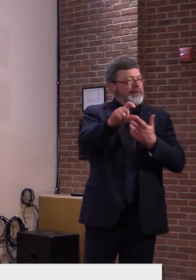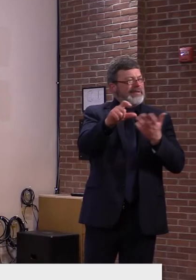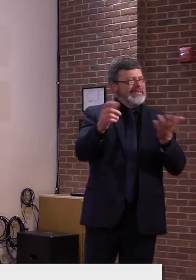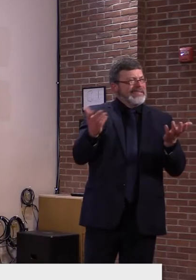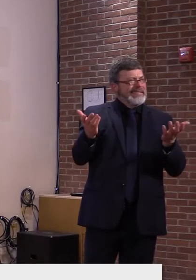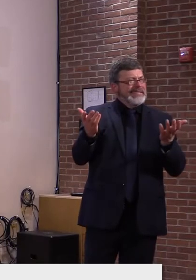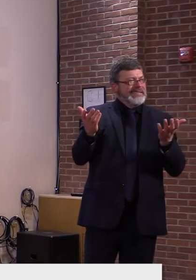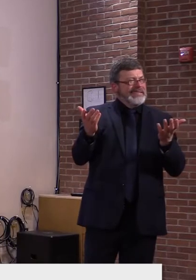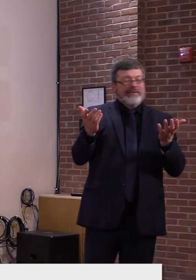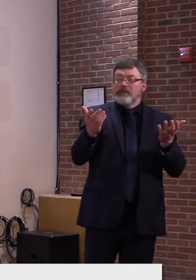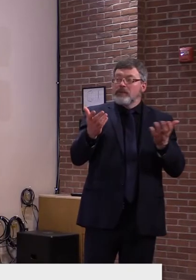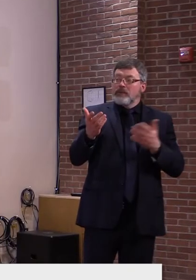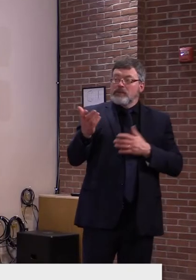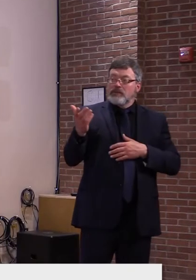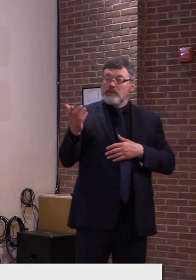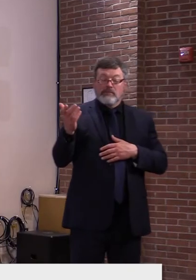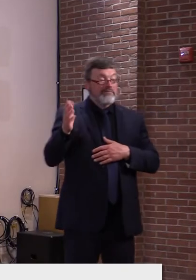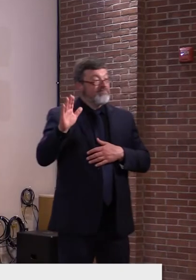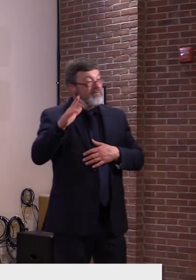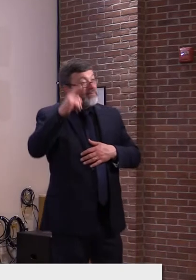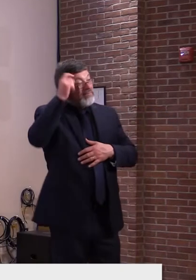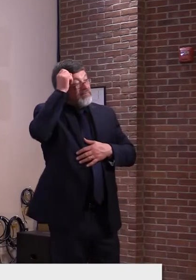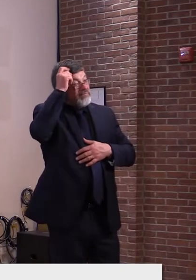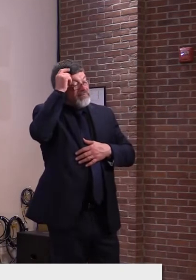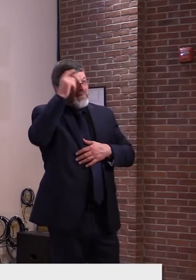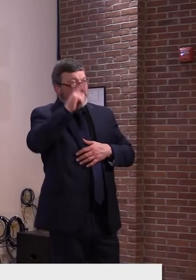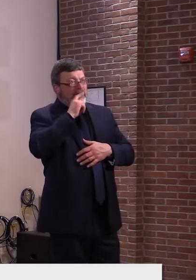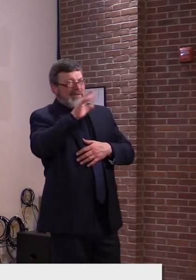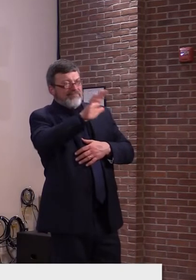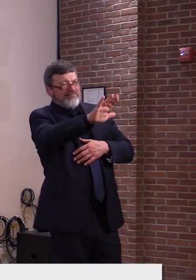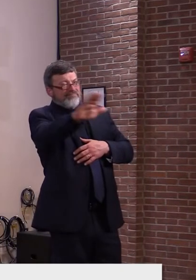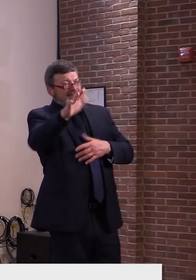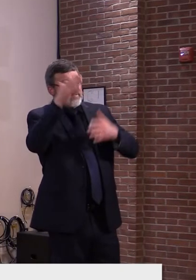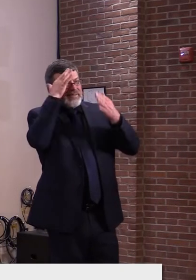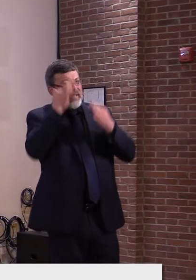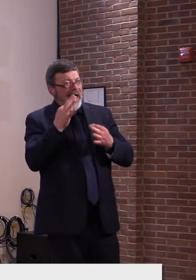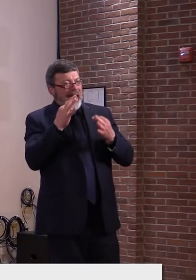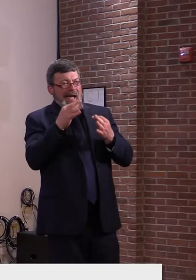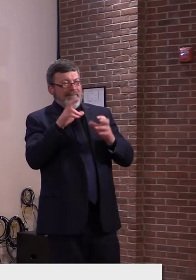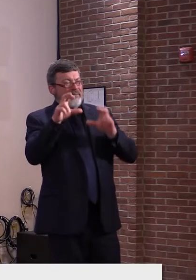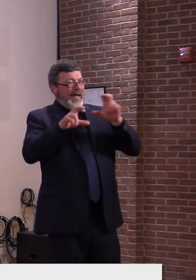point. They're in charge of their own destiny. 22 might make one choice that